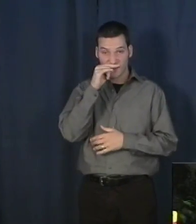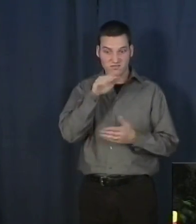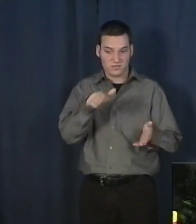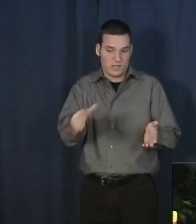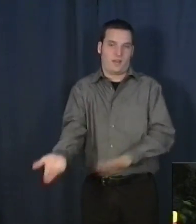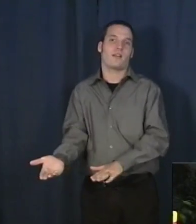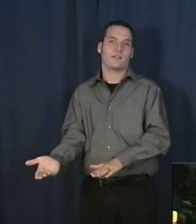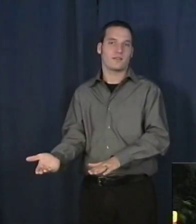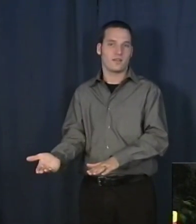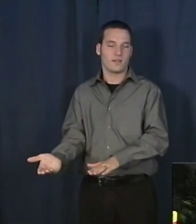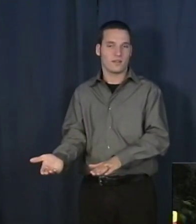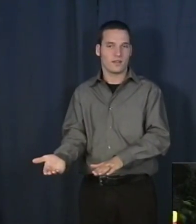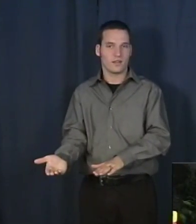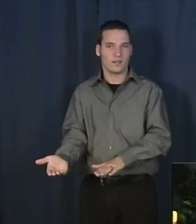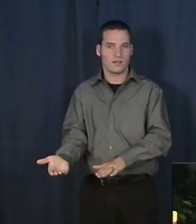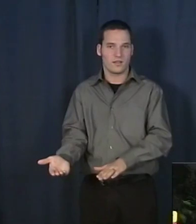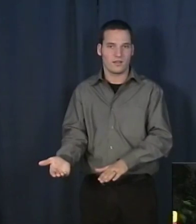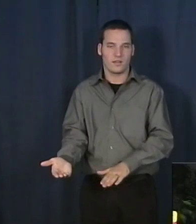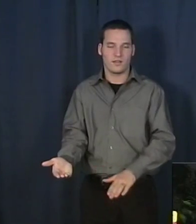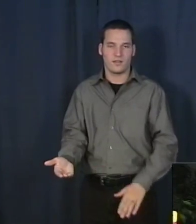All 10 of his kids died.